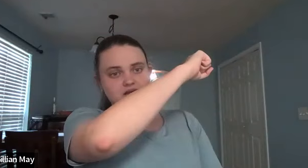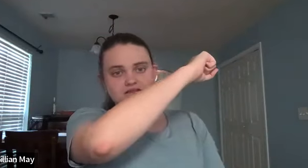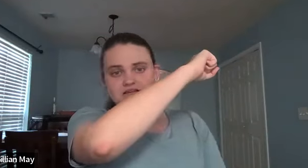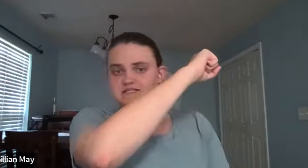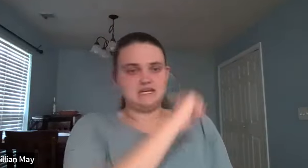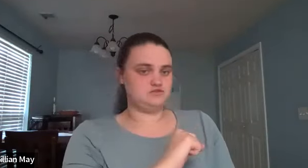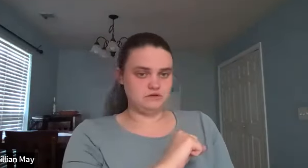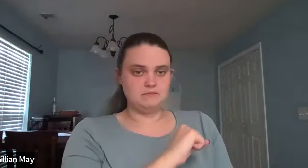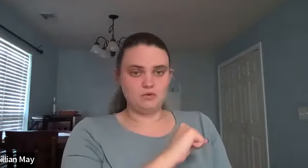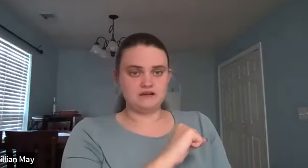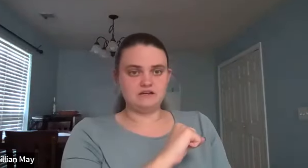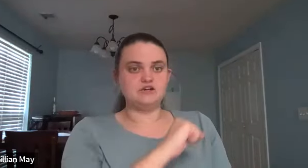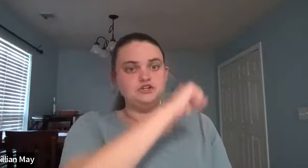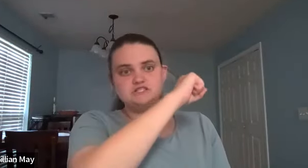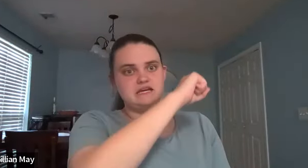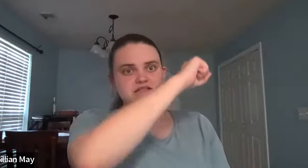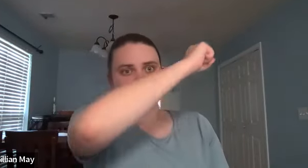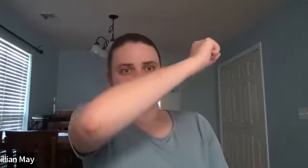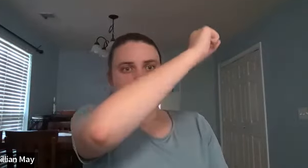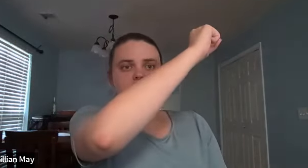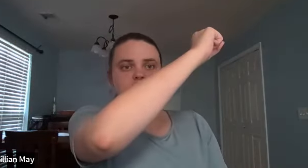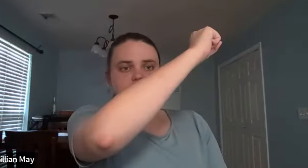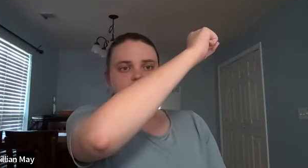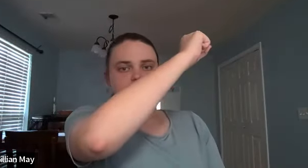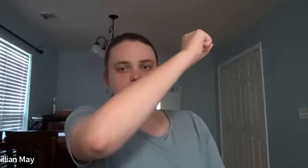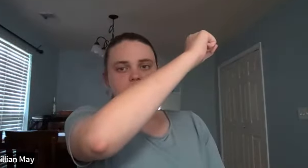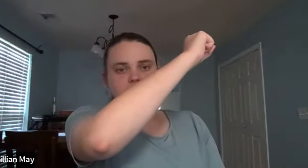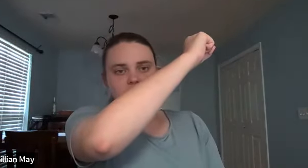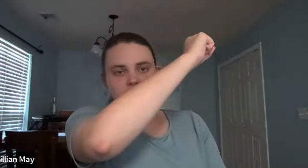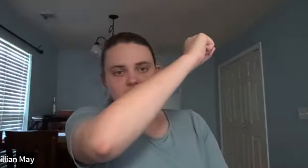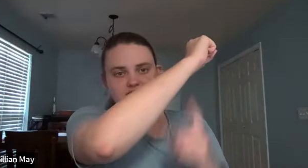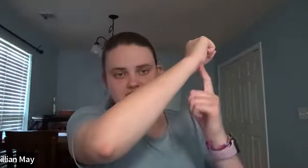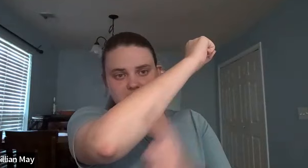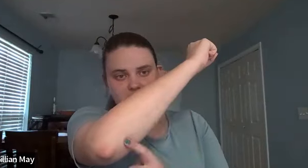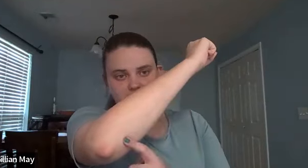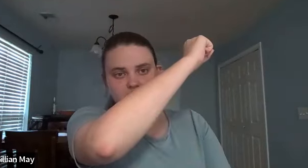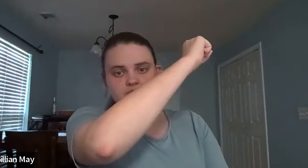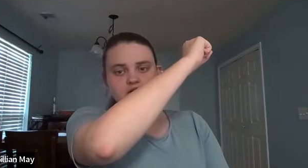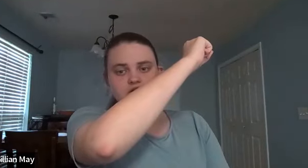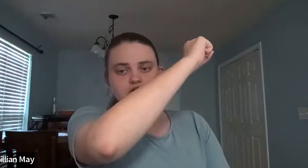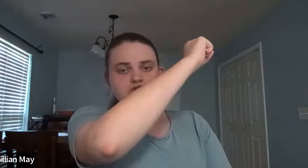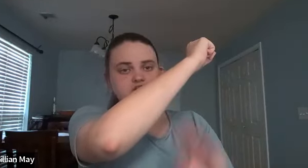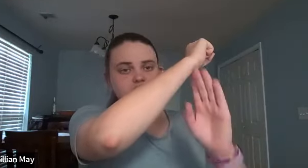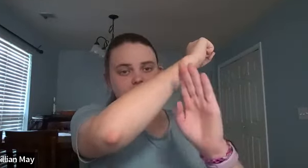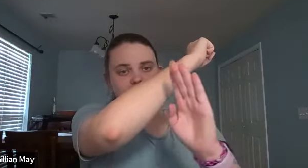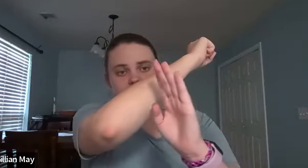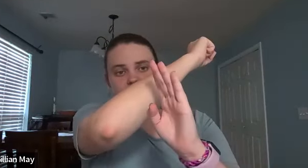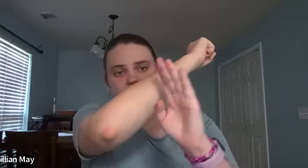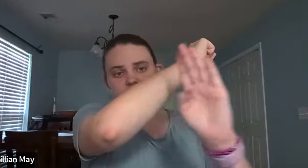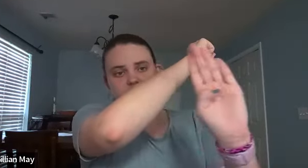like this, it's really more down here. You just can't see me do it. So you'll have your non-dominant and a diagonal. Your dominant is going to be kind of